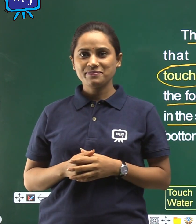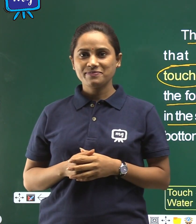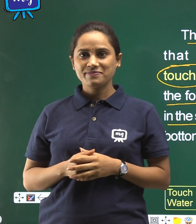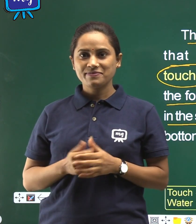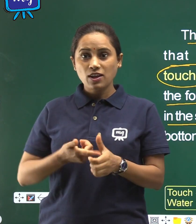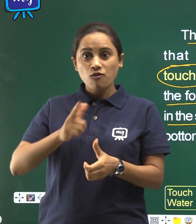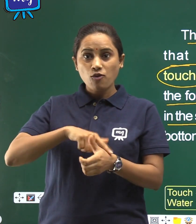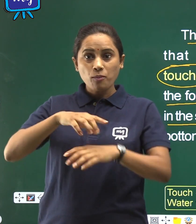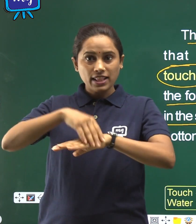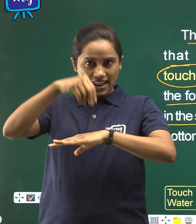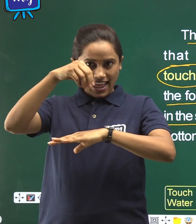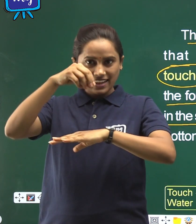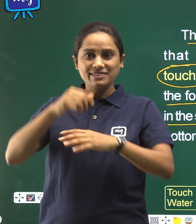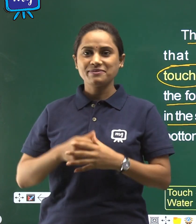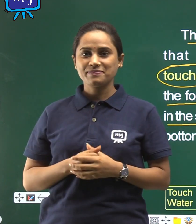from the land